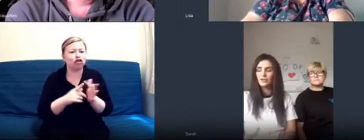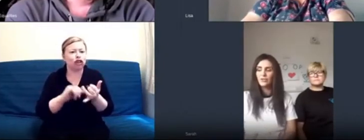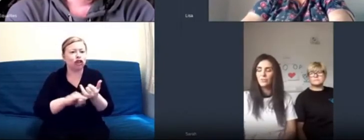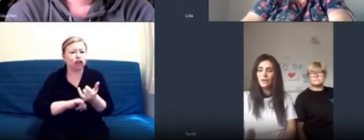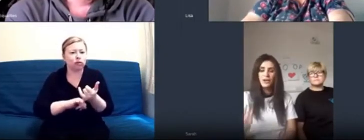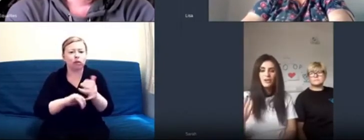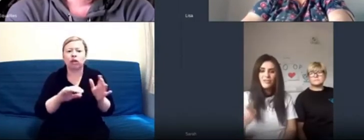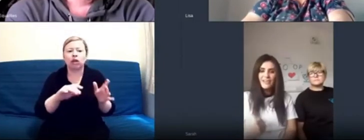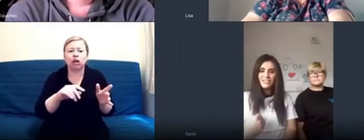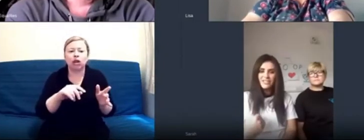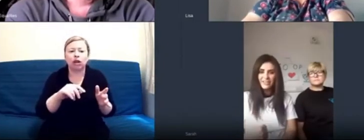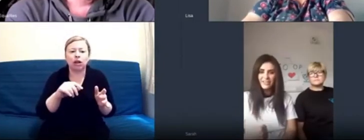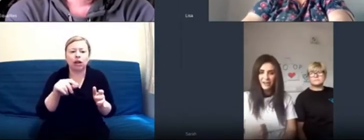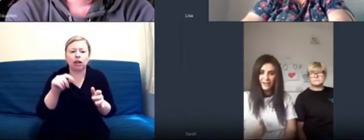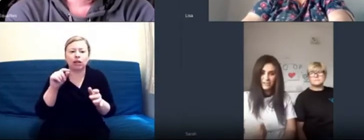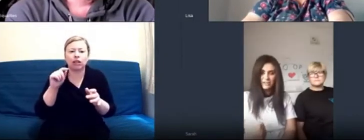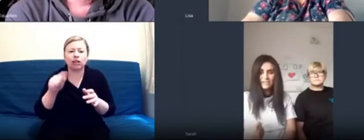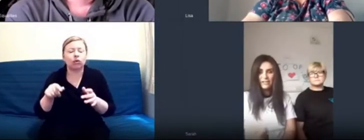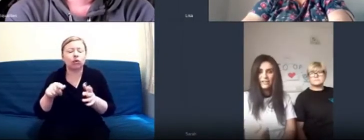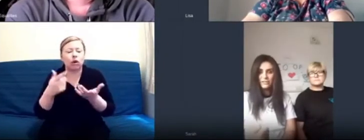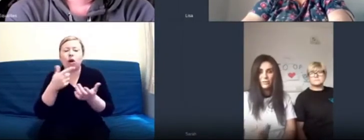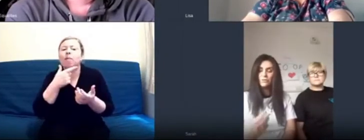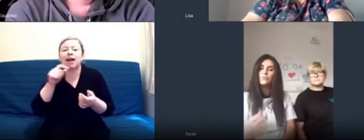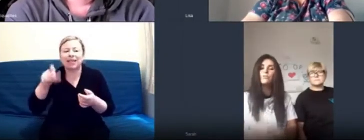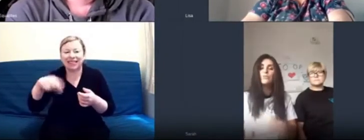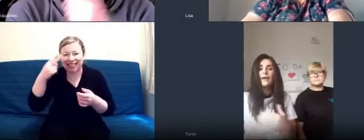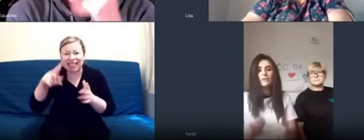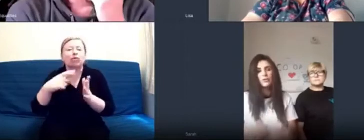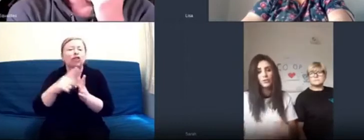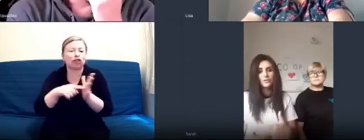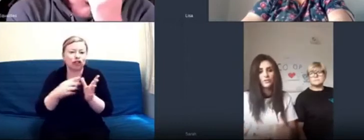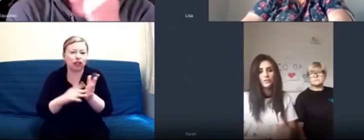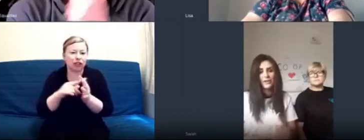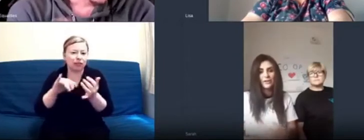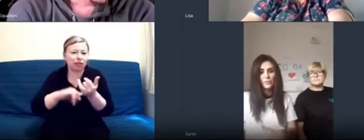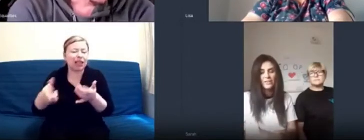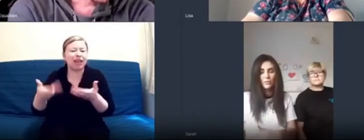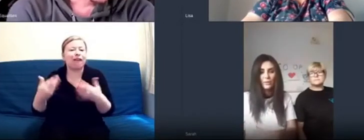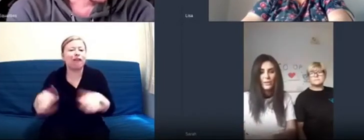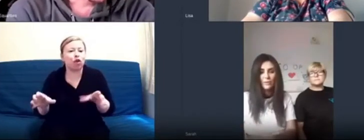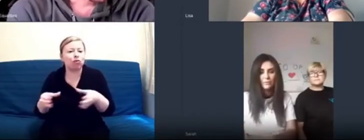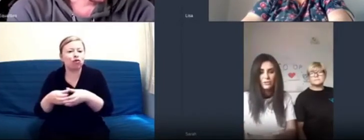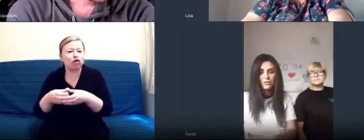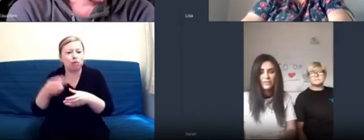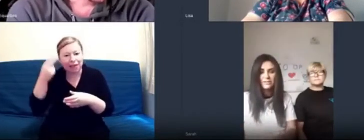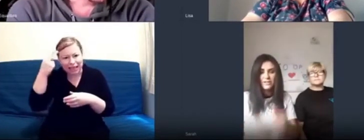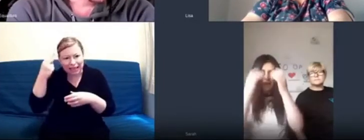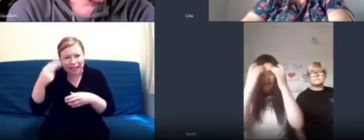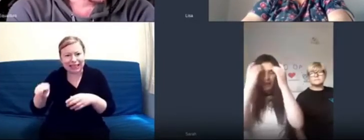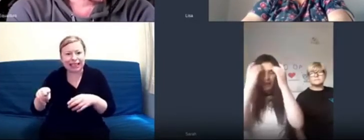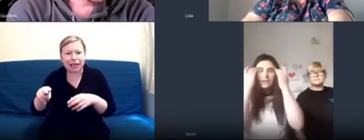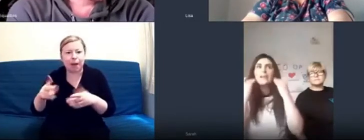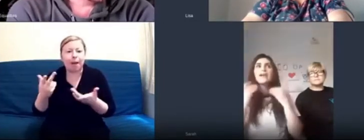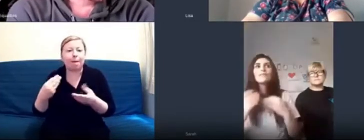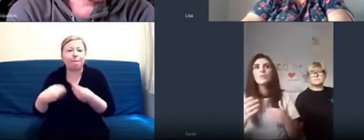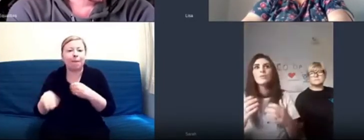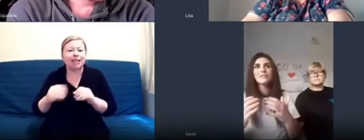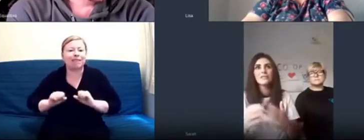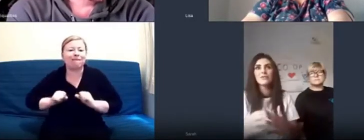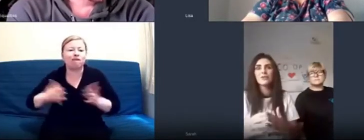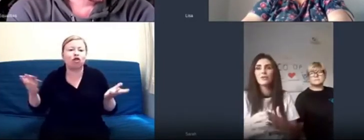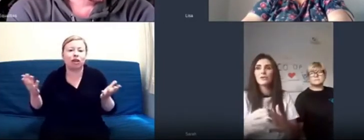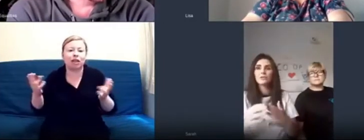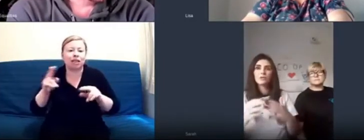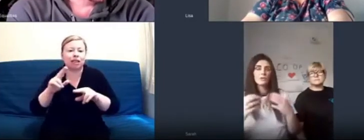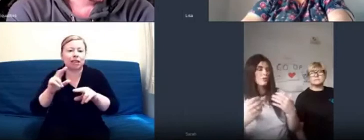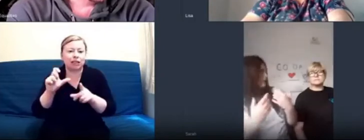work that he does for the group, but re-educate us and tell us what better user-friendly ways that we can maybe do things. And at the moment